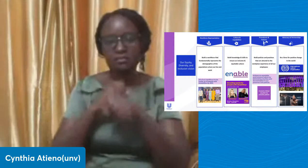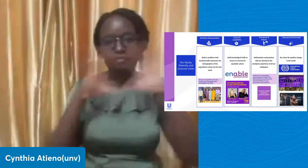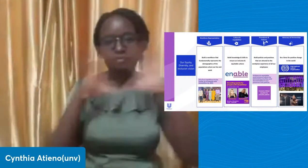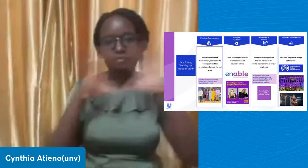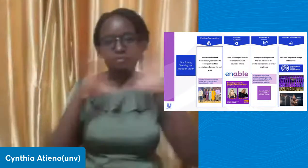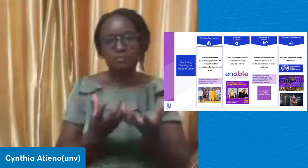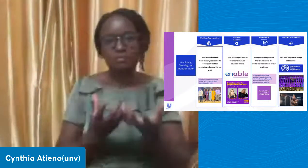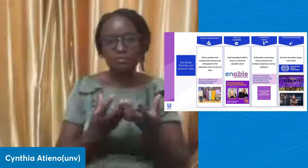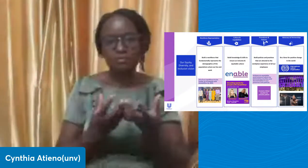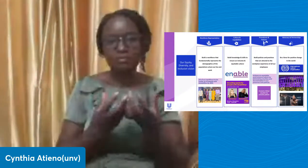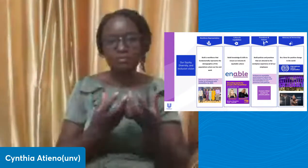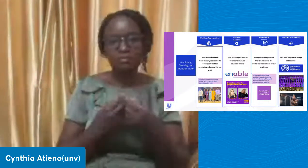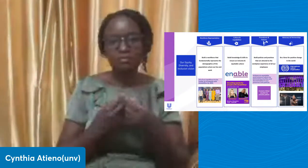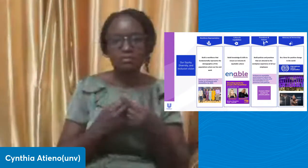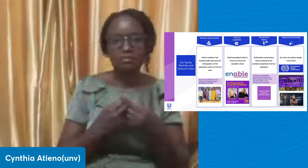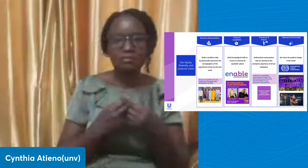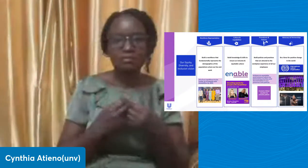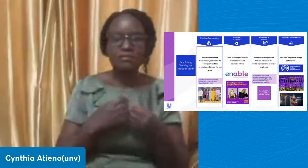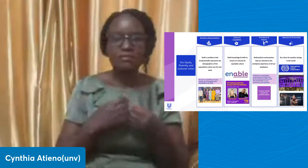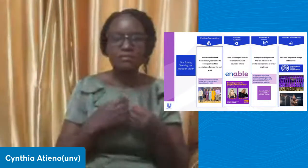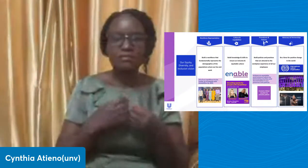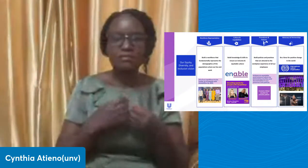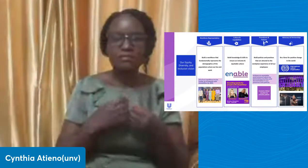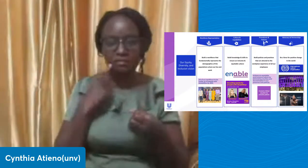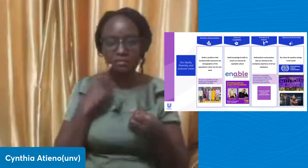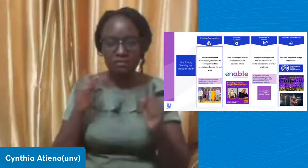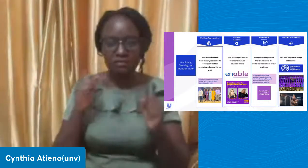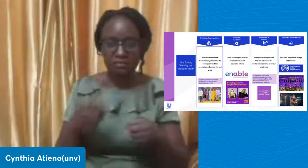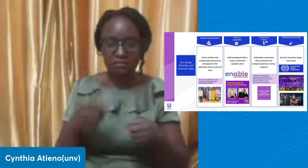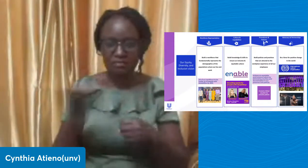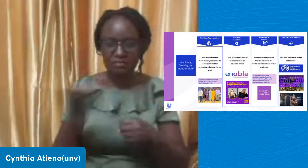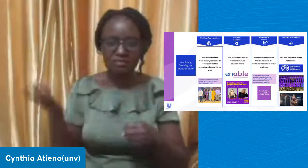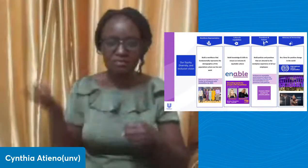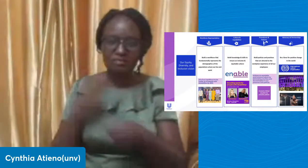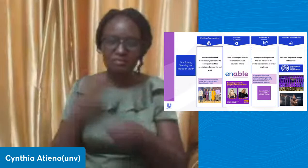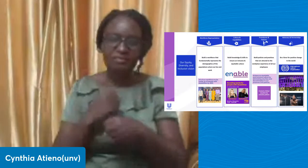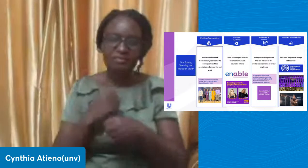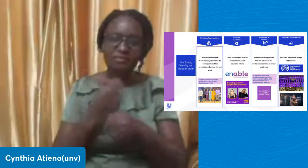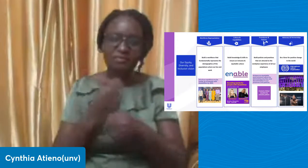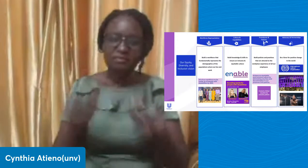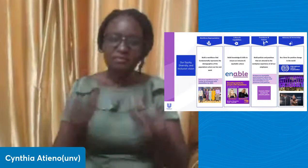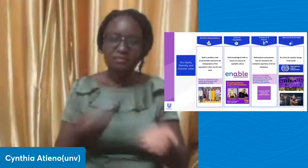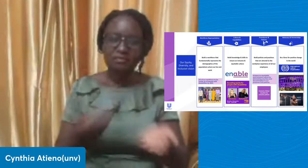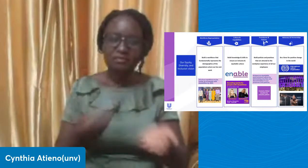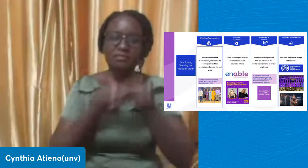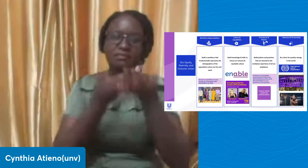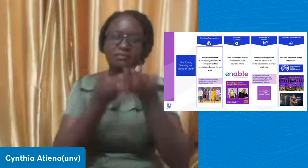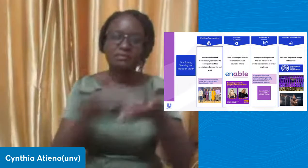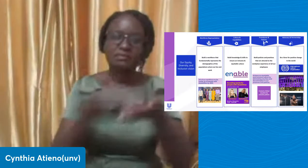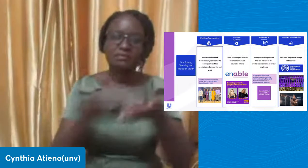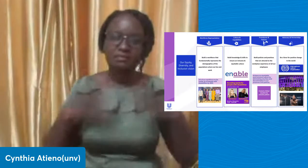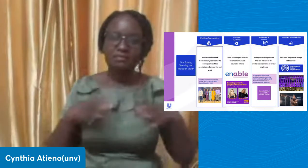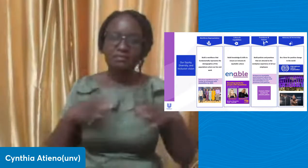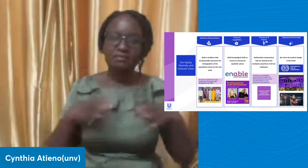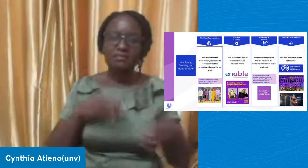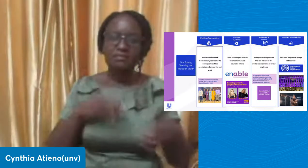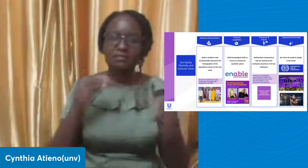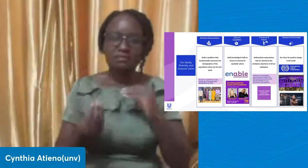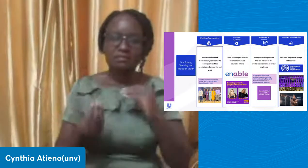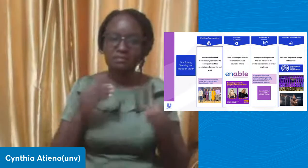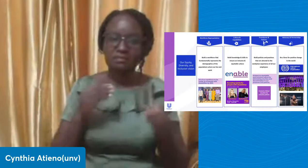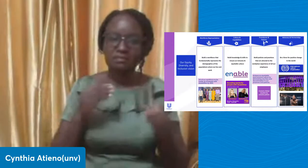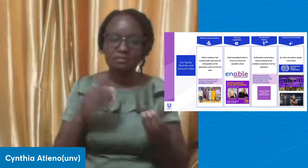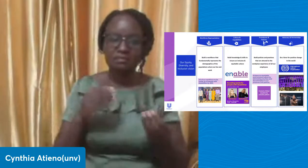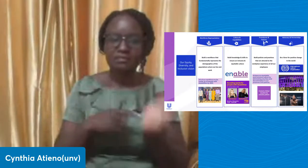do to optimally serve persons with disability. Or another example is Purple Space, which is one of the